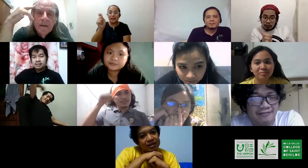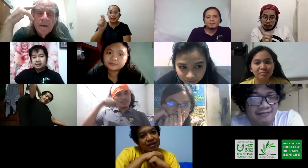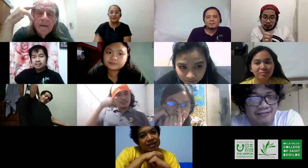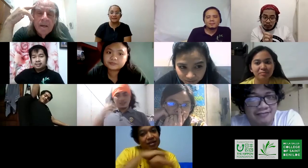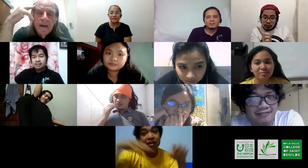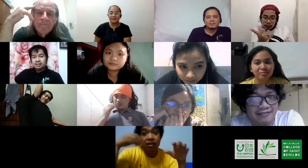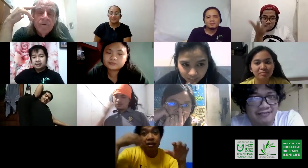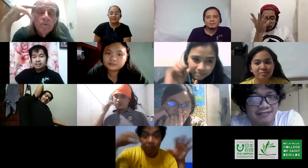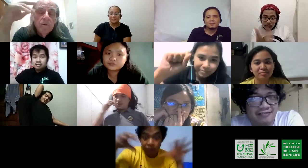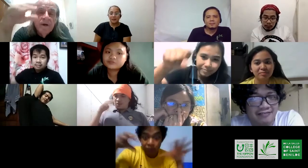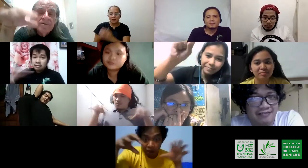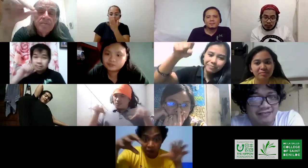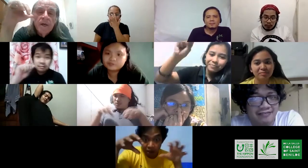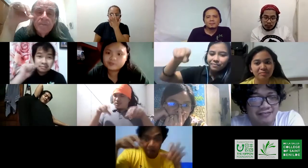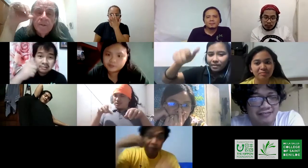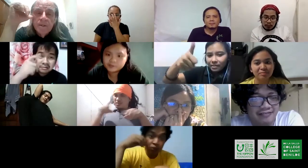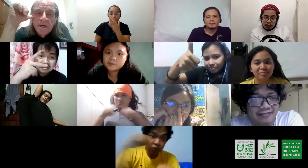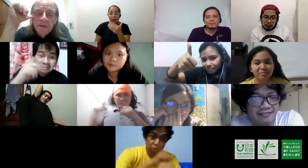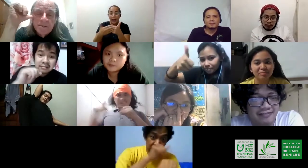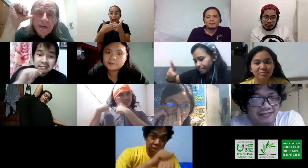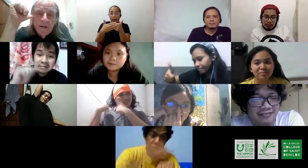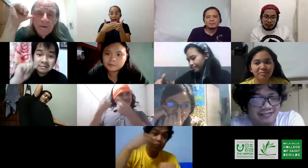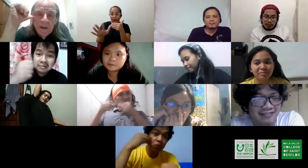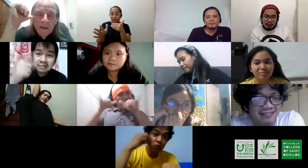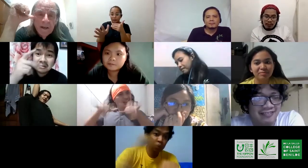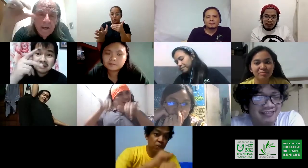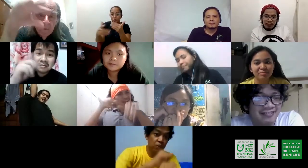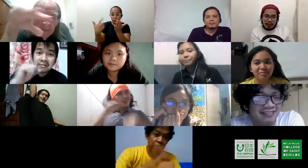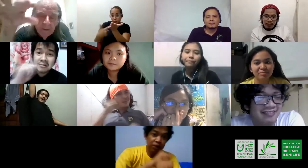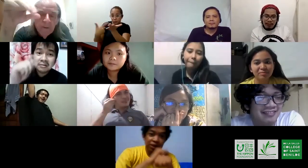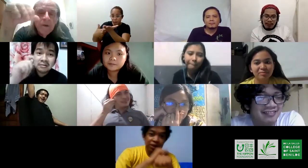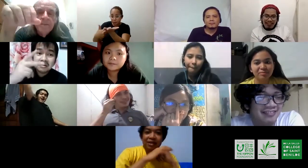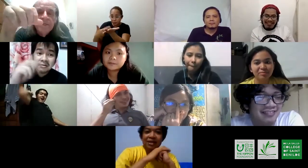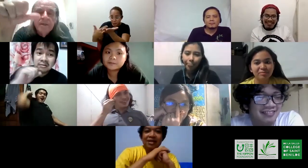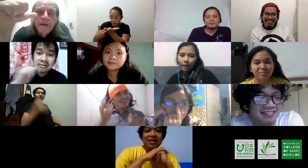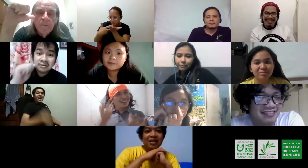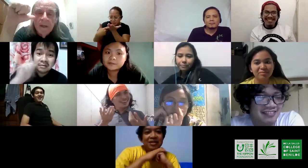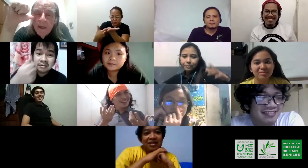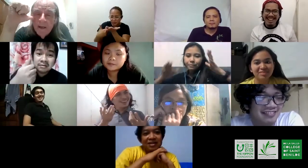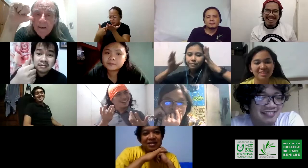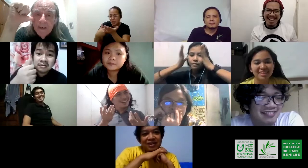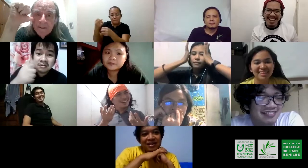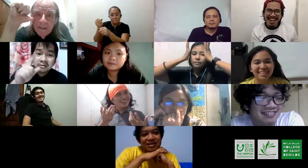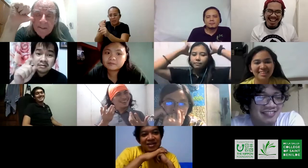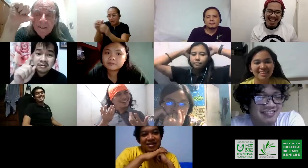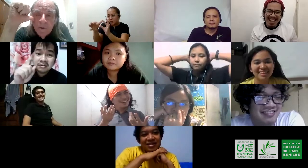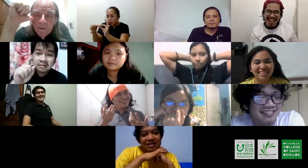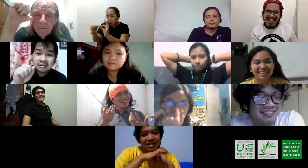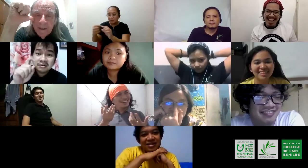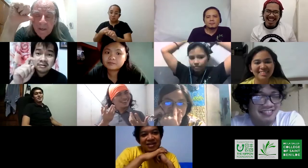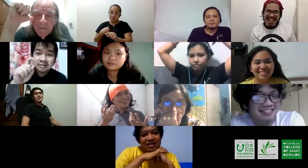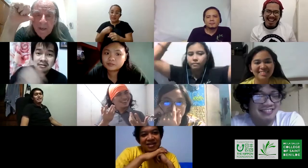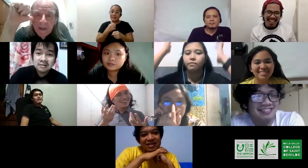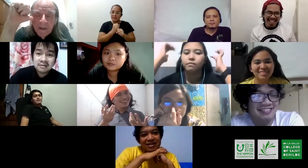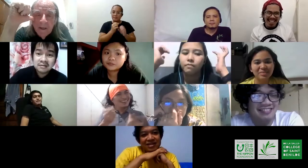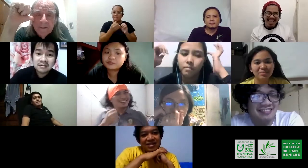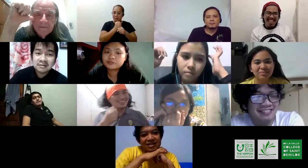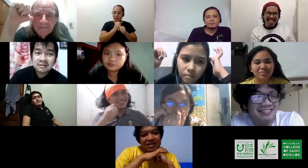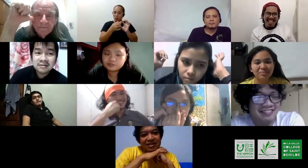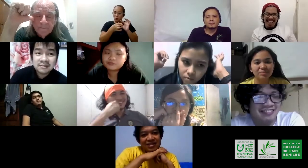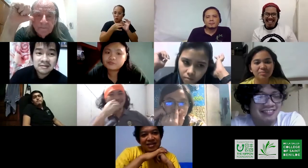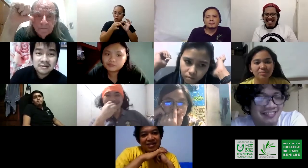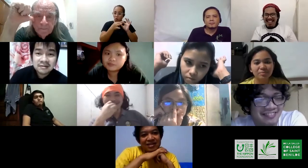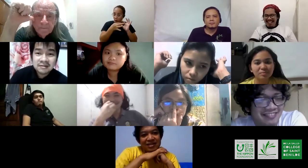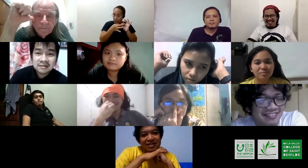And then after you have some time to discuss it, and you make your comments, and I'll make my comments and see what you think about my